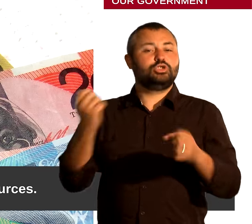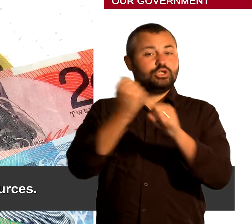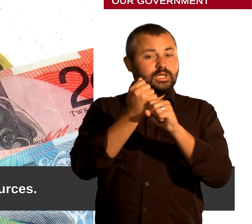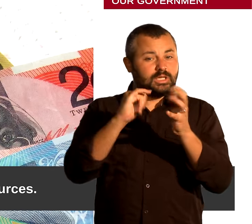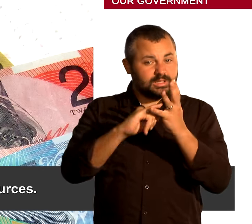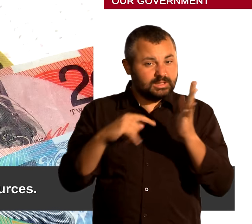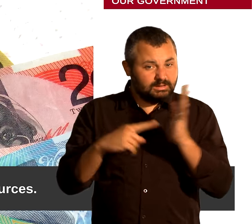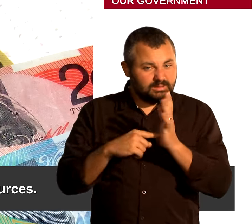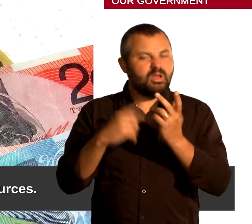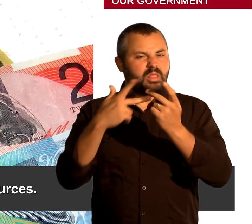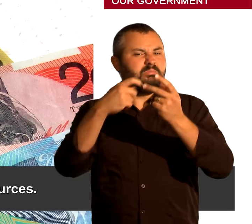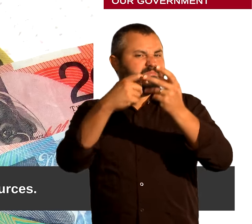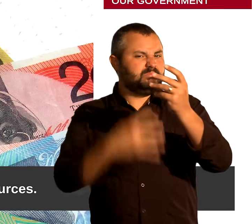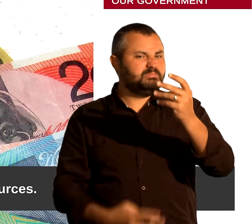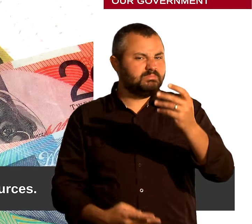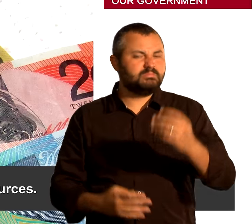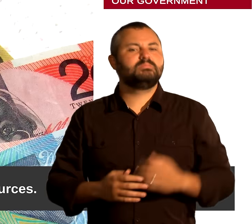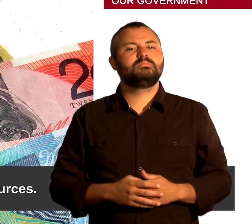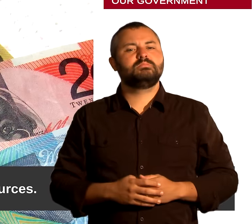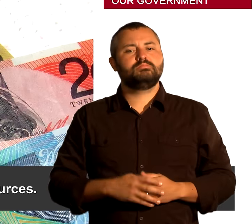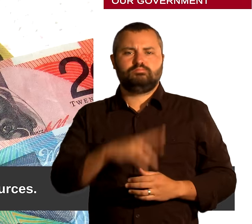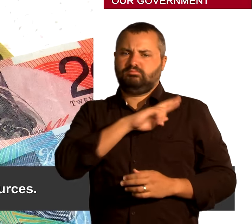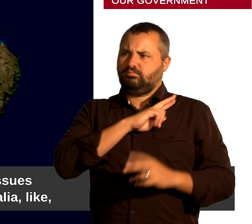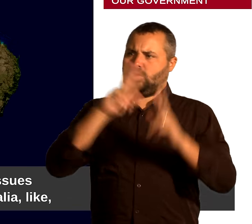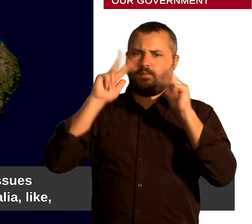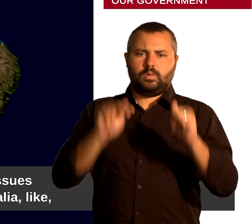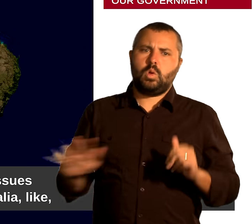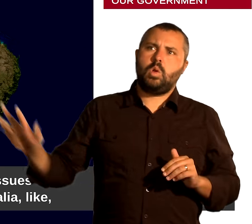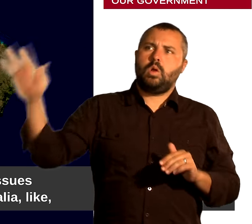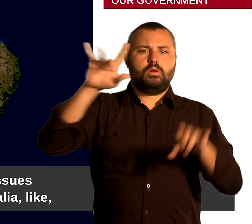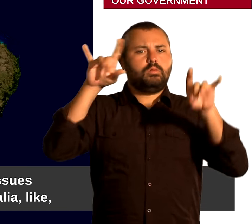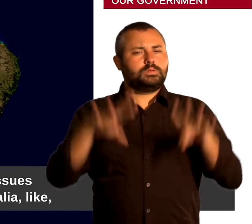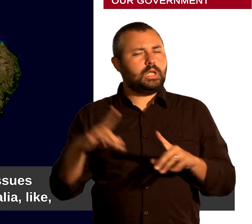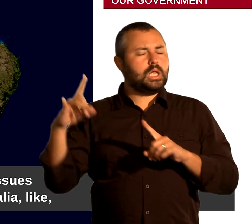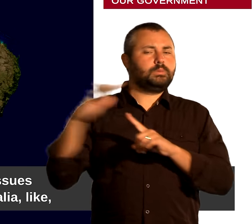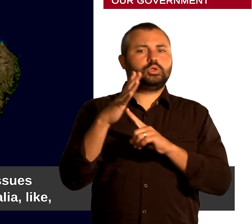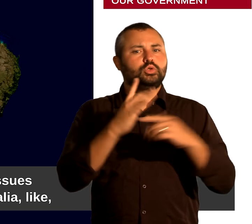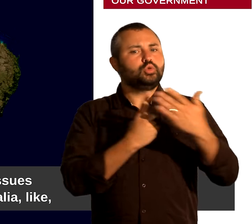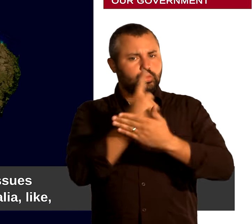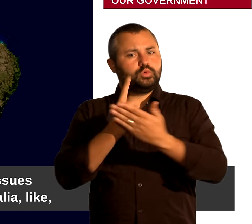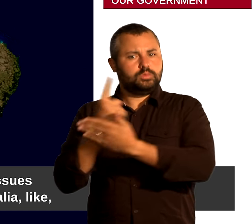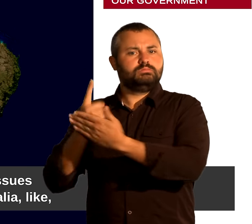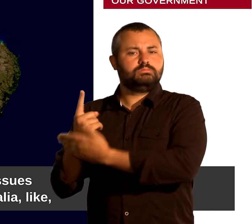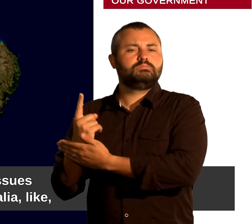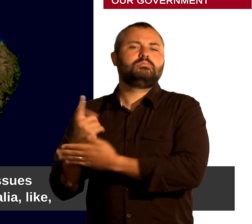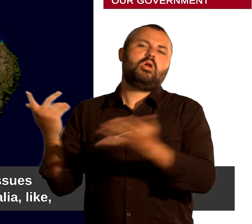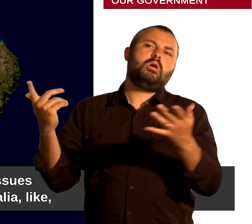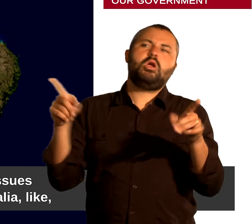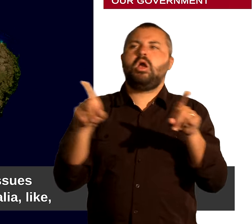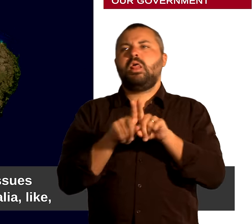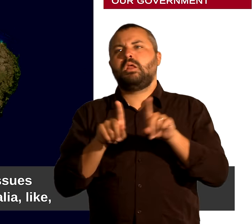The GST. And other sources. It is responsible for issues important to all of Australia